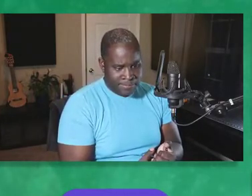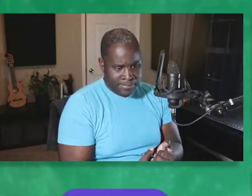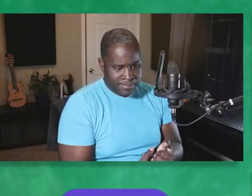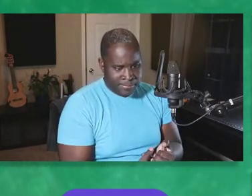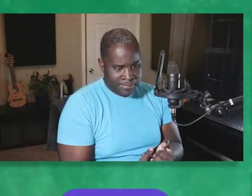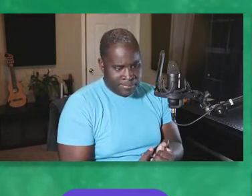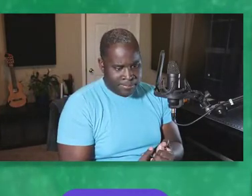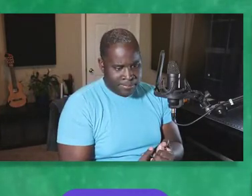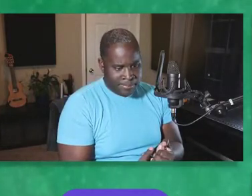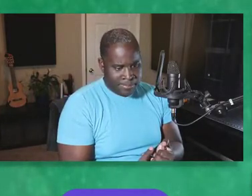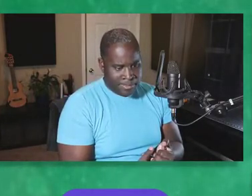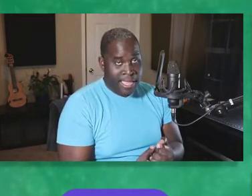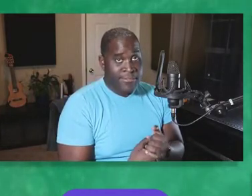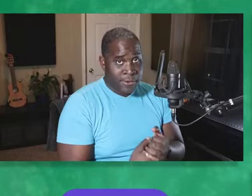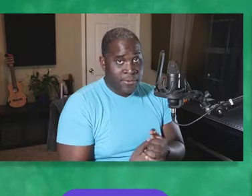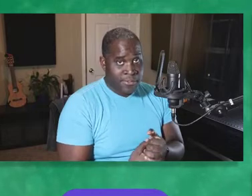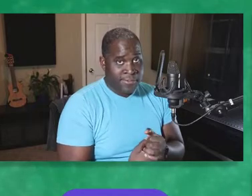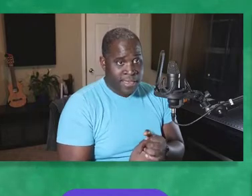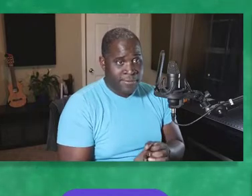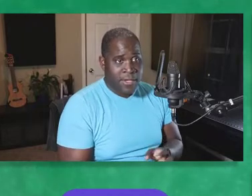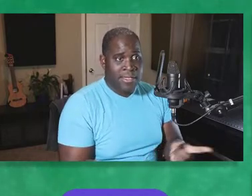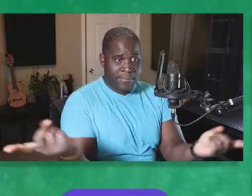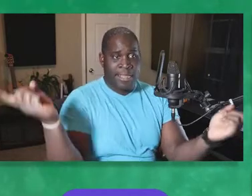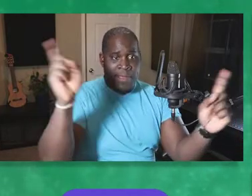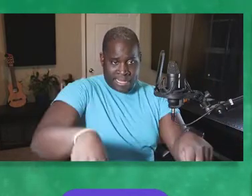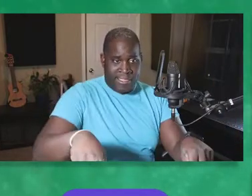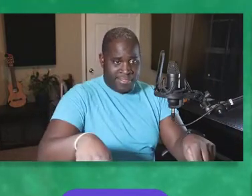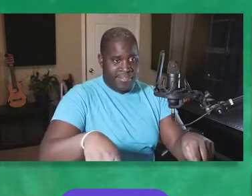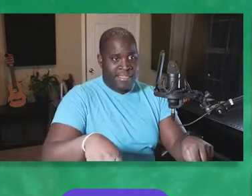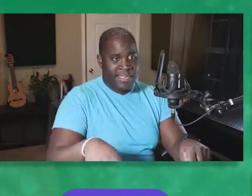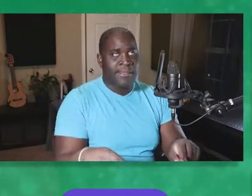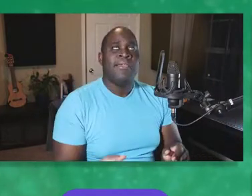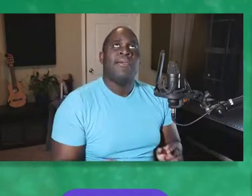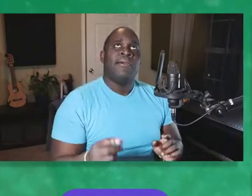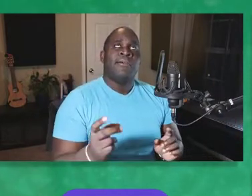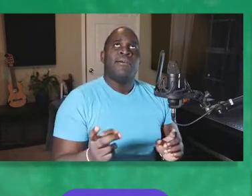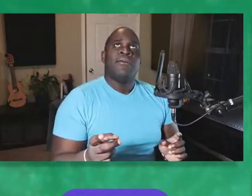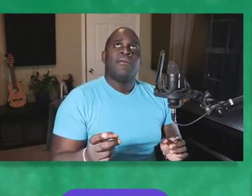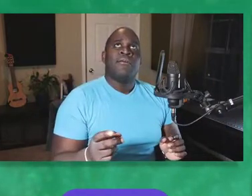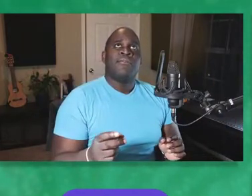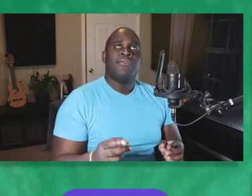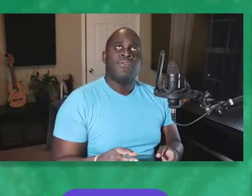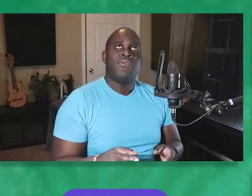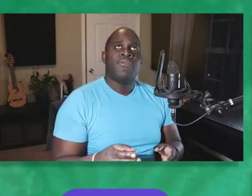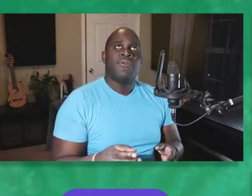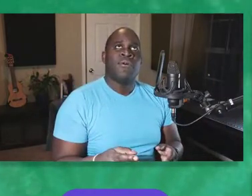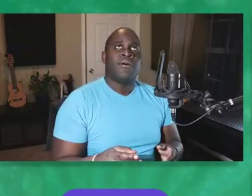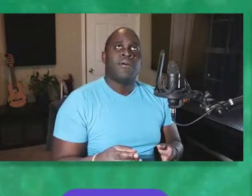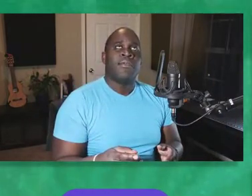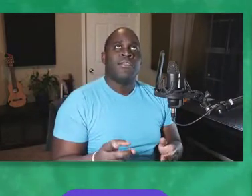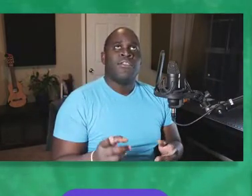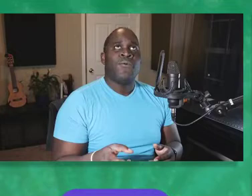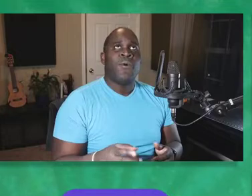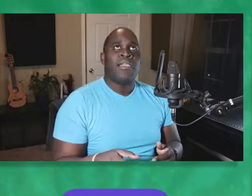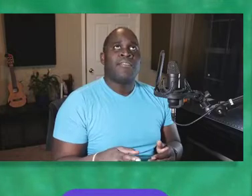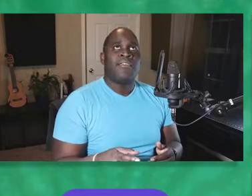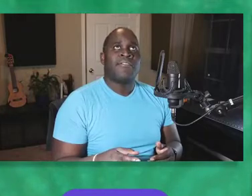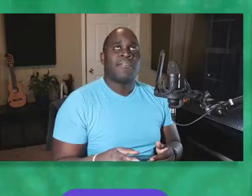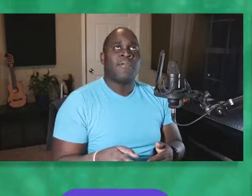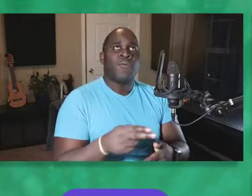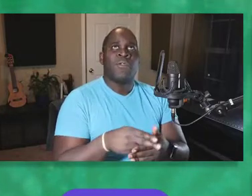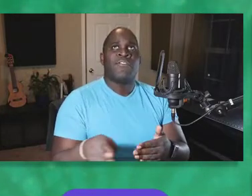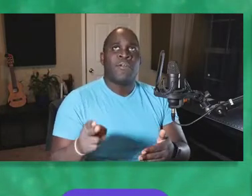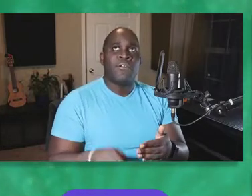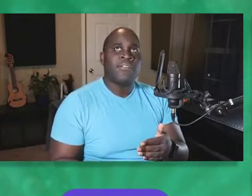outcome? I don't know the sign for outcome, but I recognize this sign. Whew. You wanted